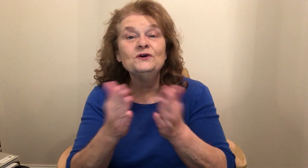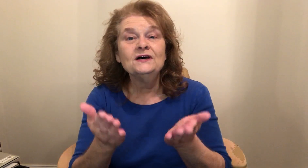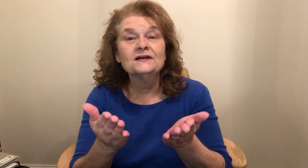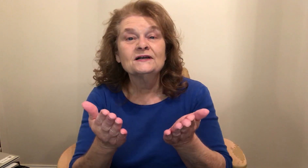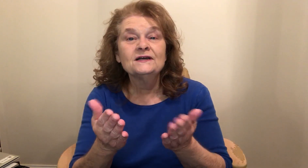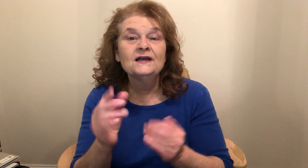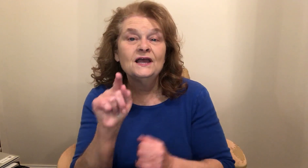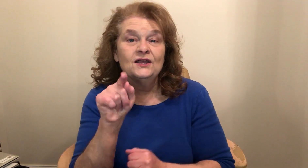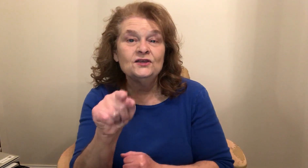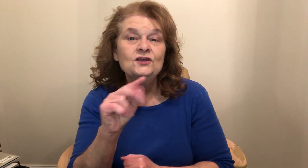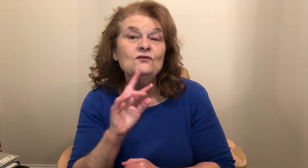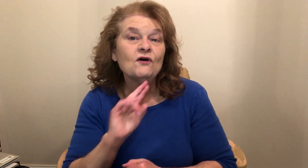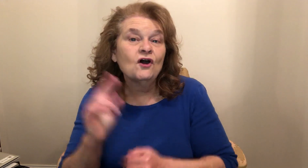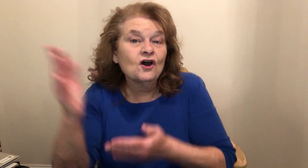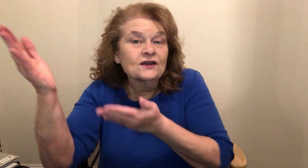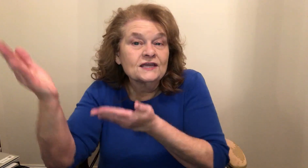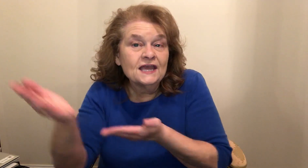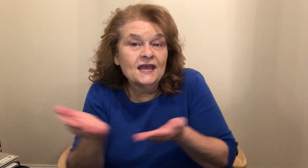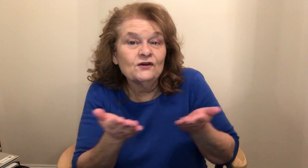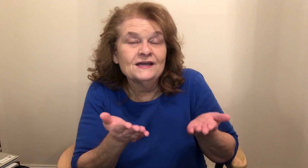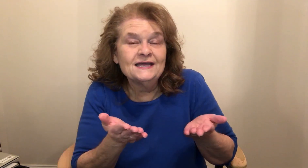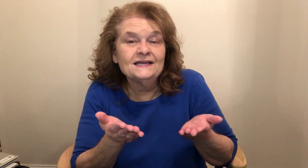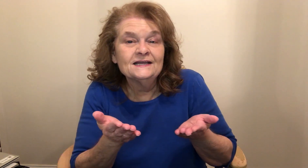book you are carrying.